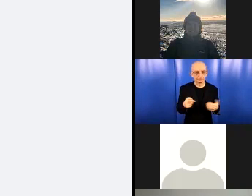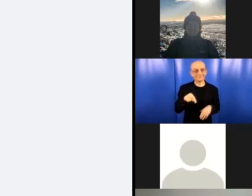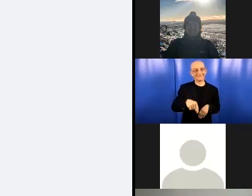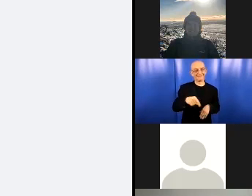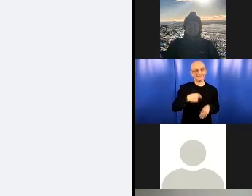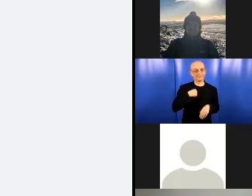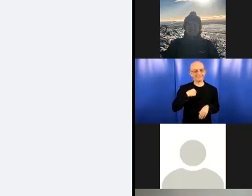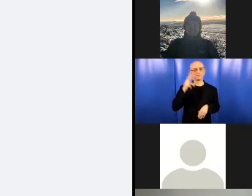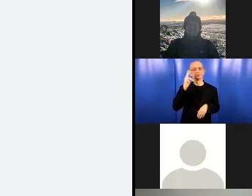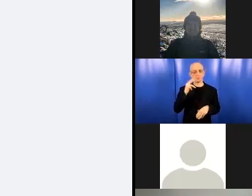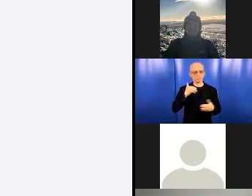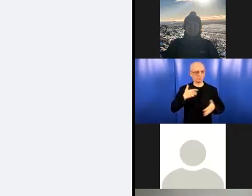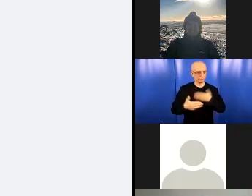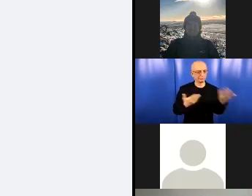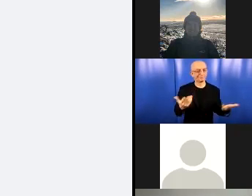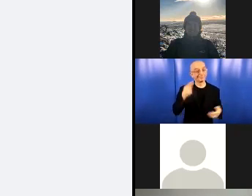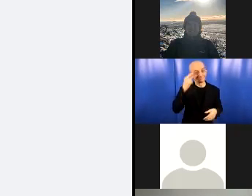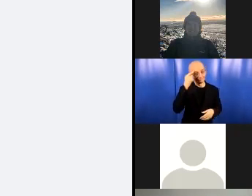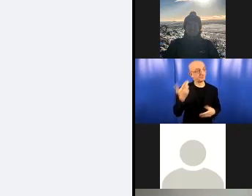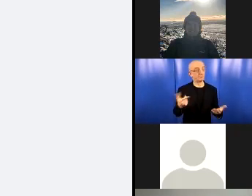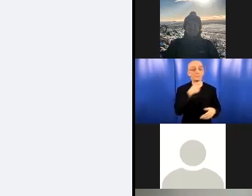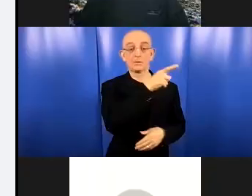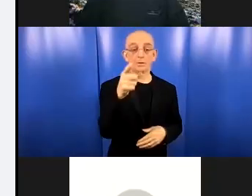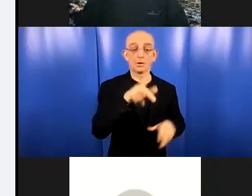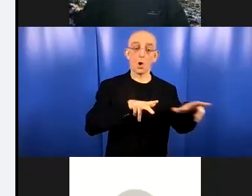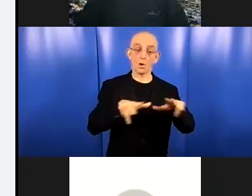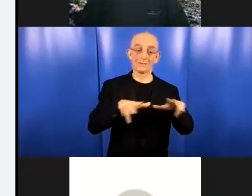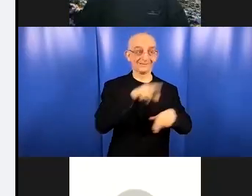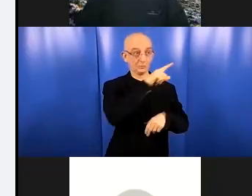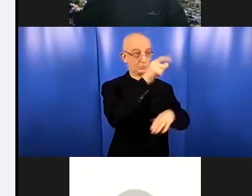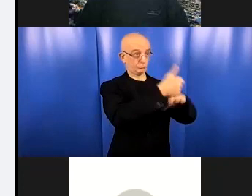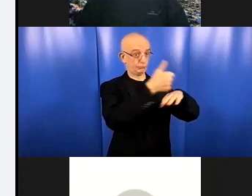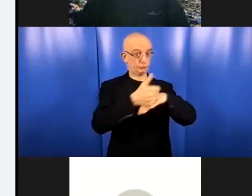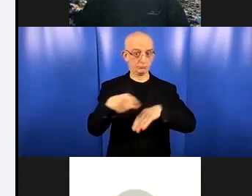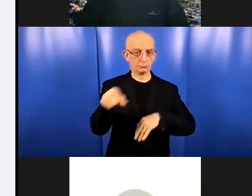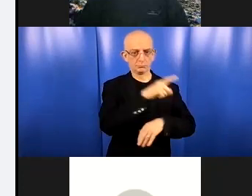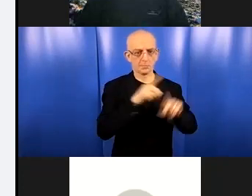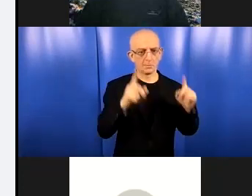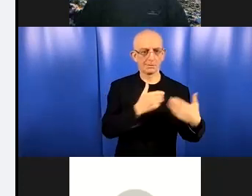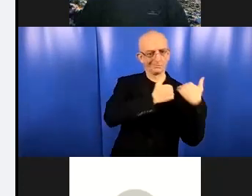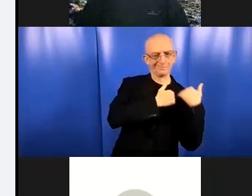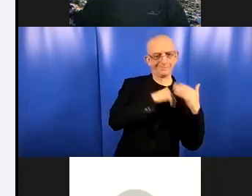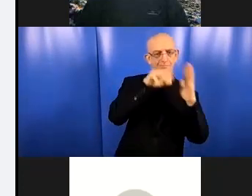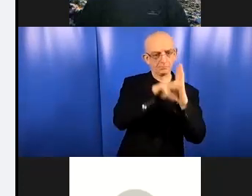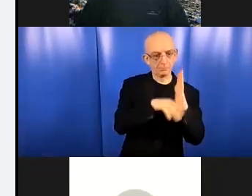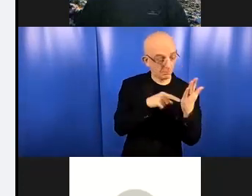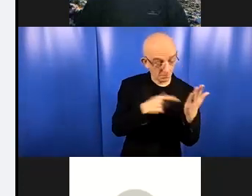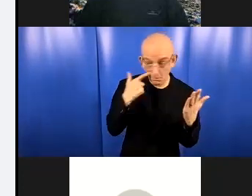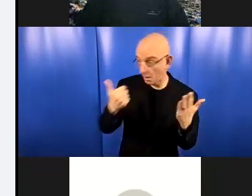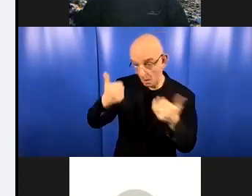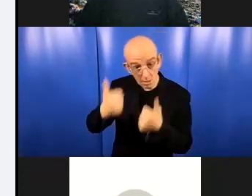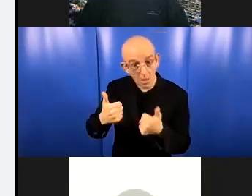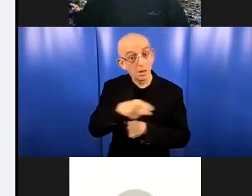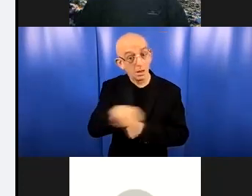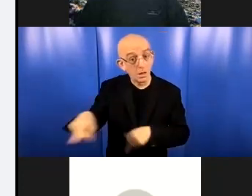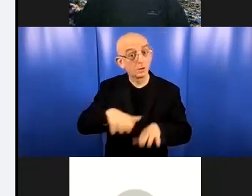organizations need to ensure that their child protection policies